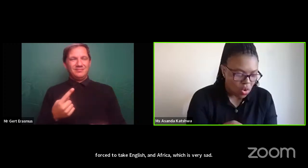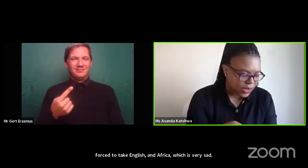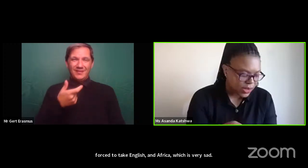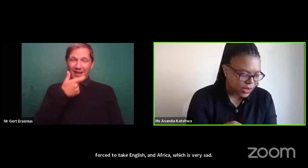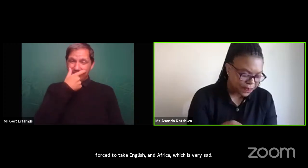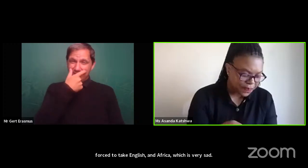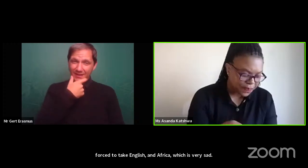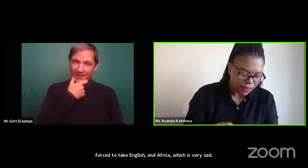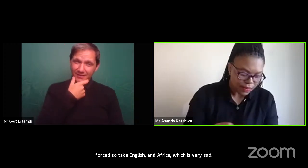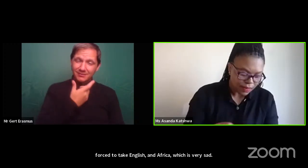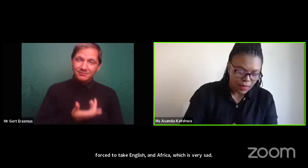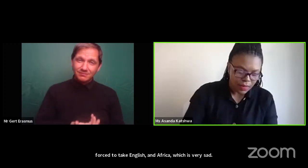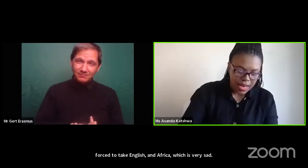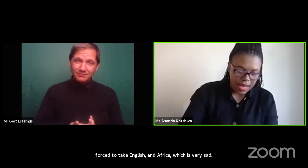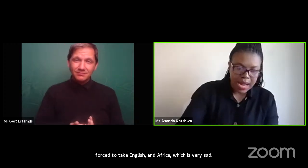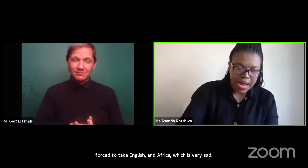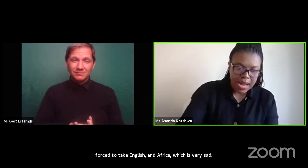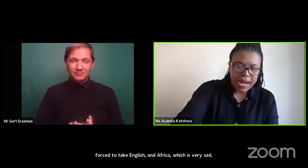because